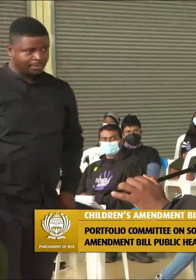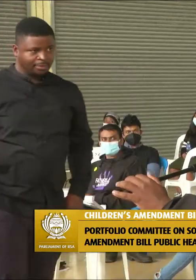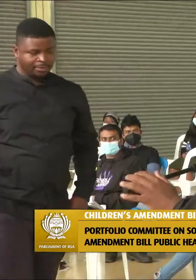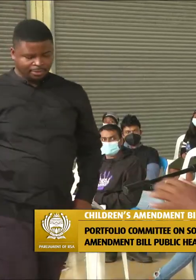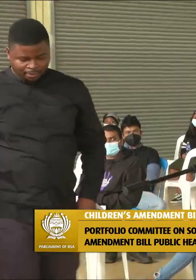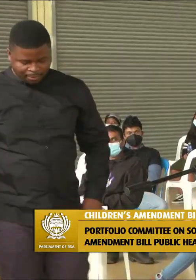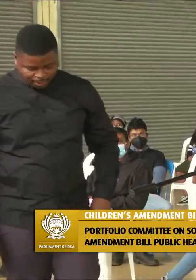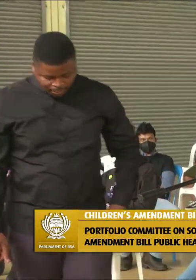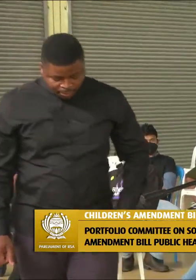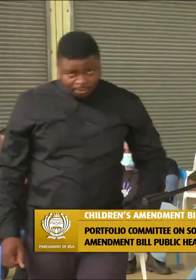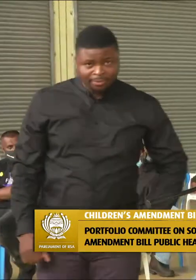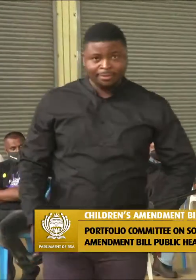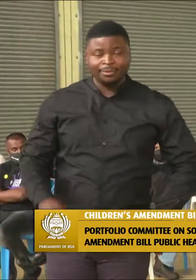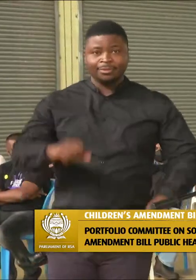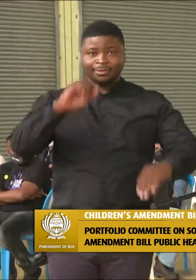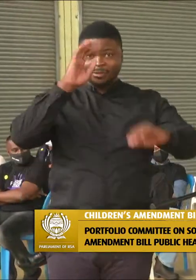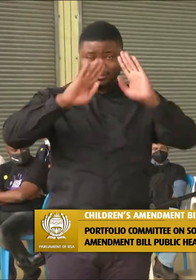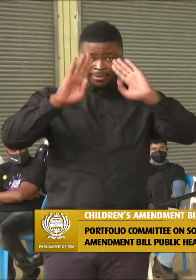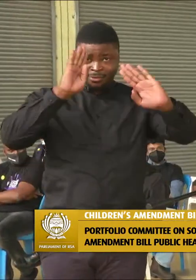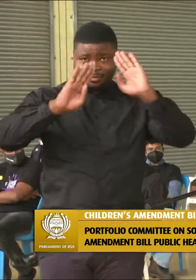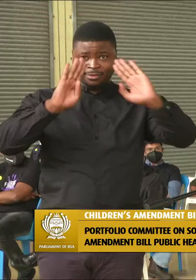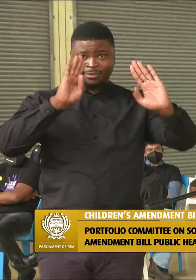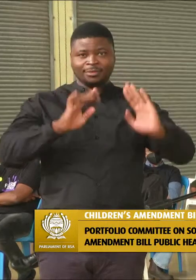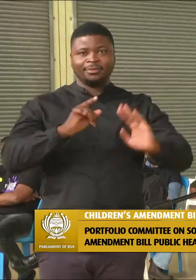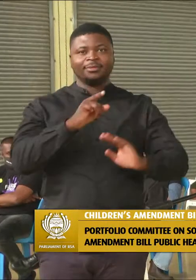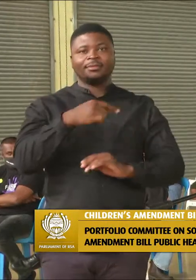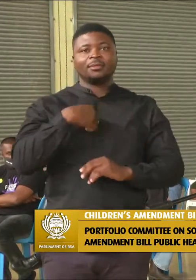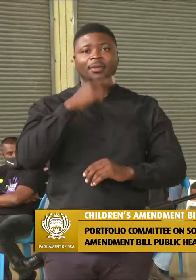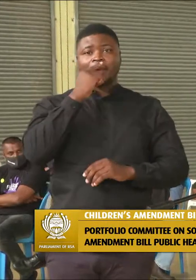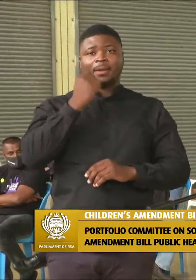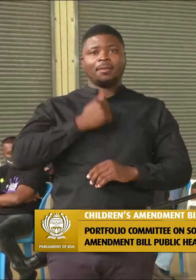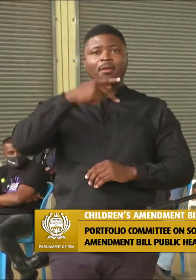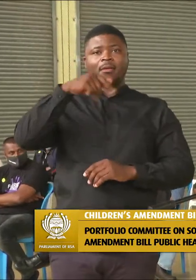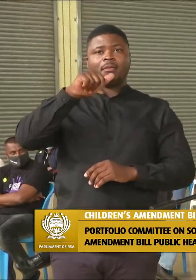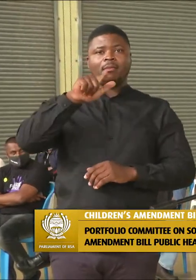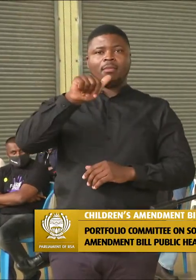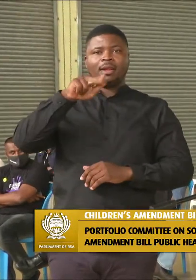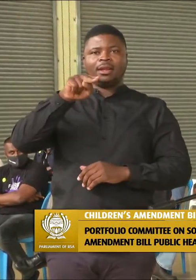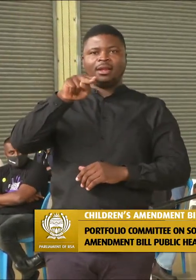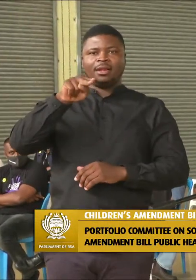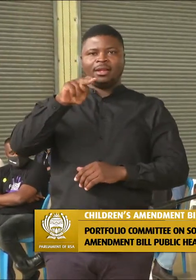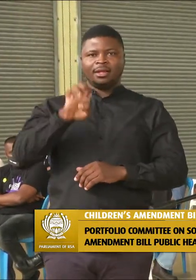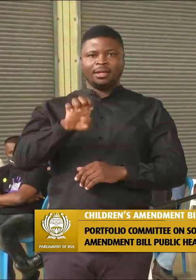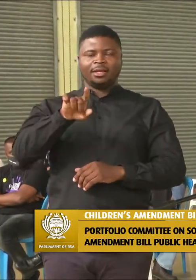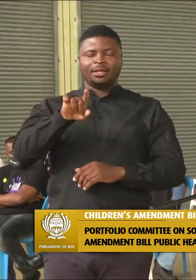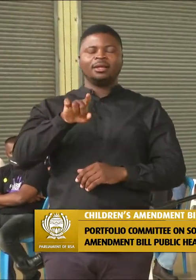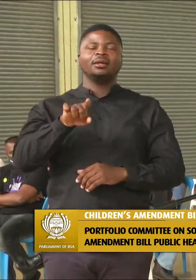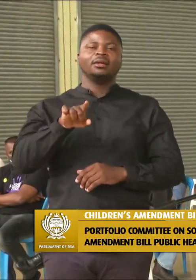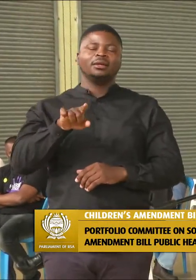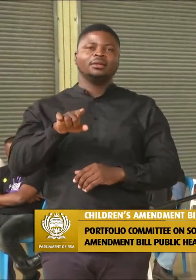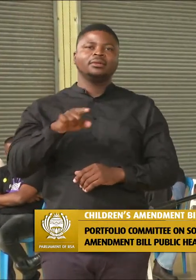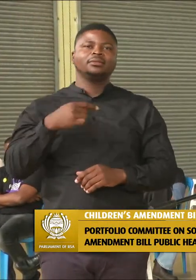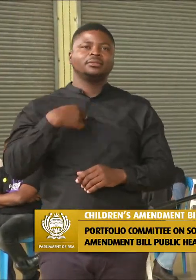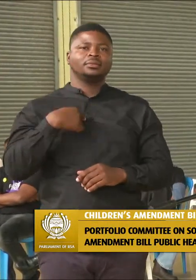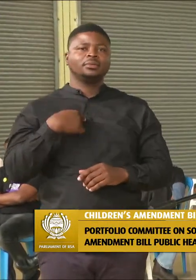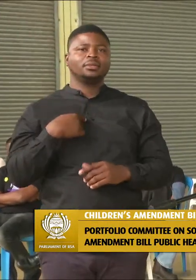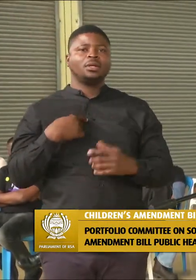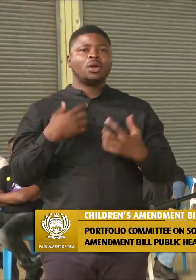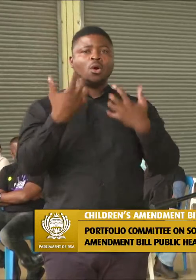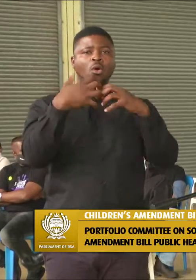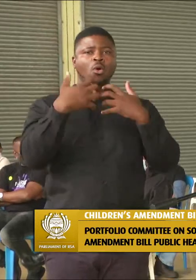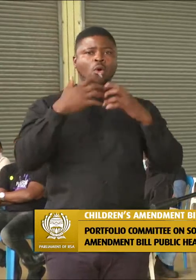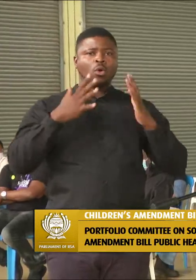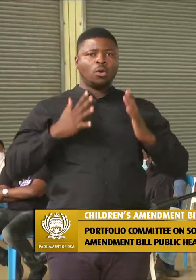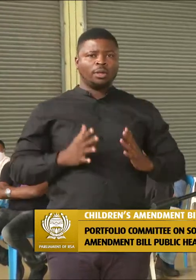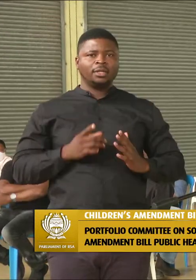Molweni. Greetings. Igama lami nguPamela wakwaXhuma. I'm Pamela Kluma. I'm the coordinator for